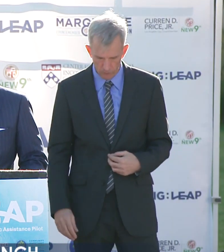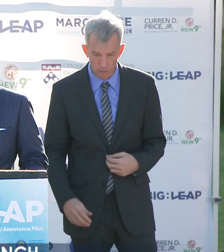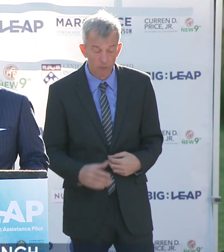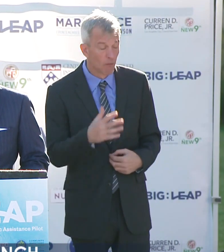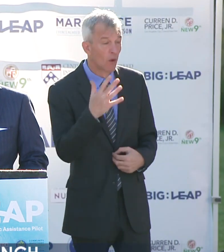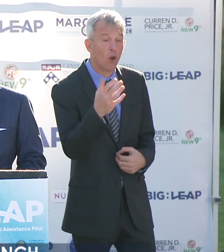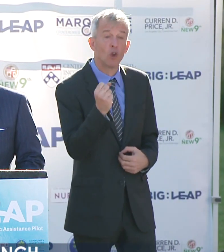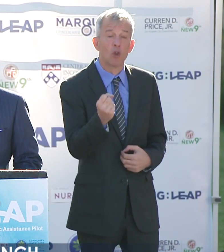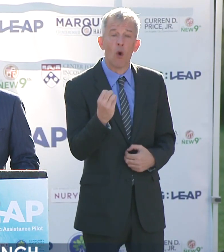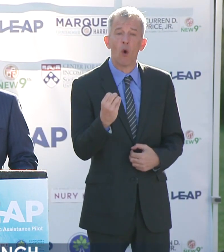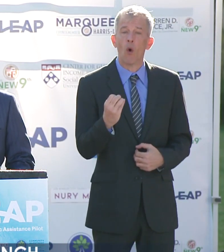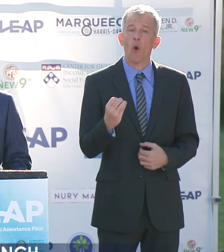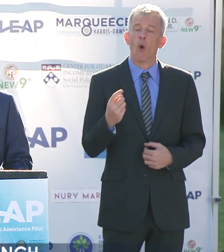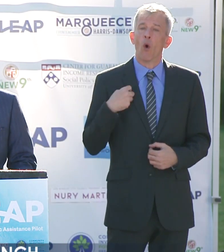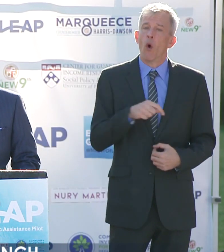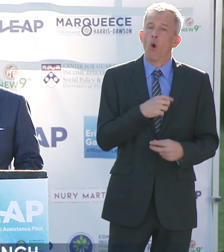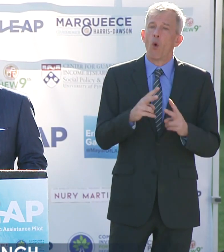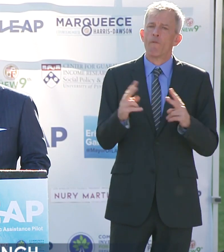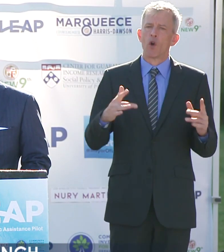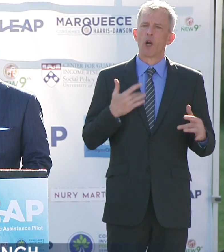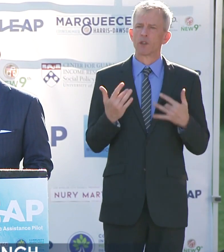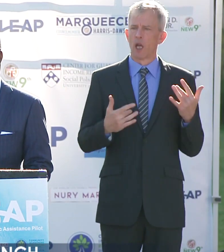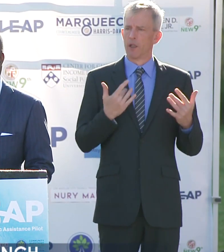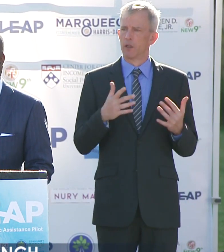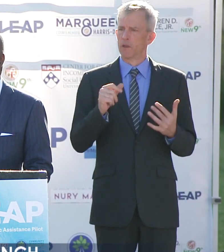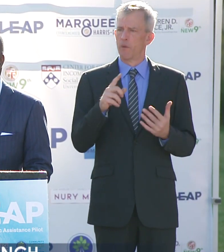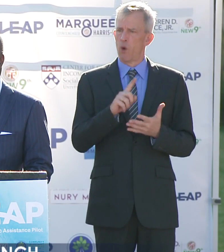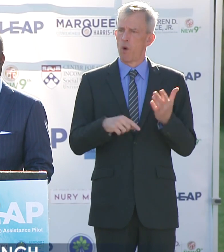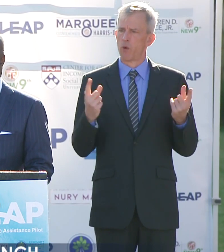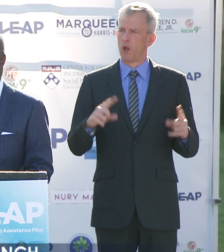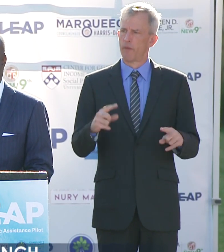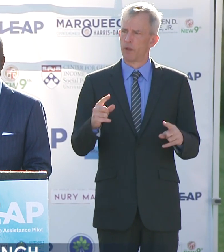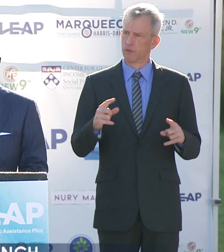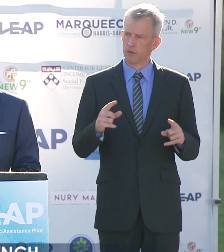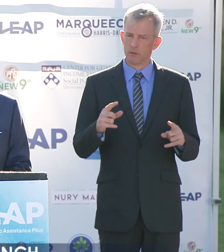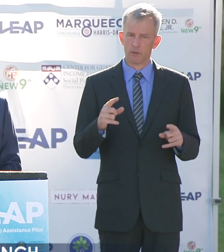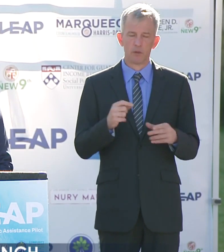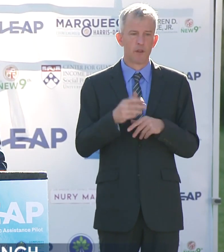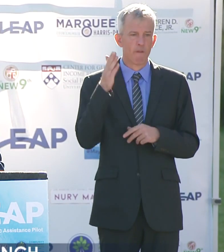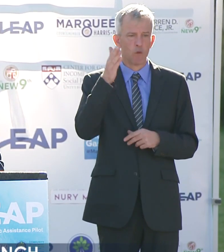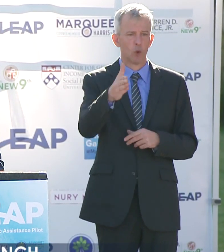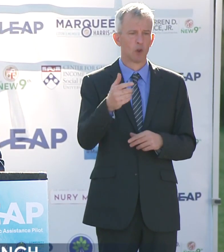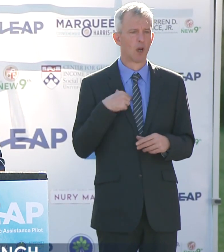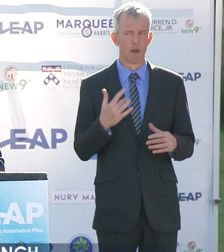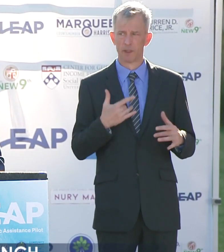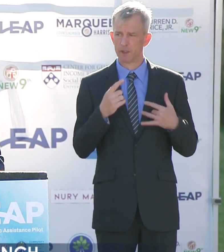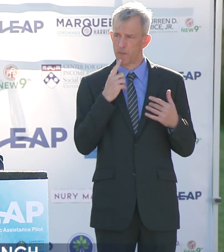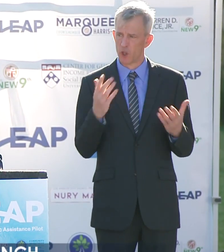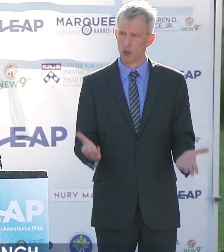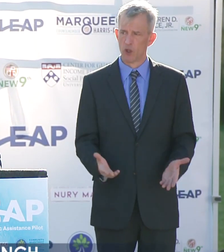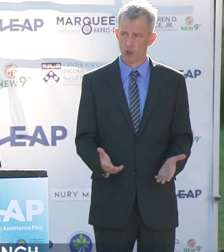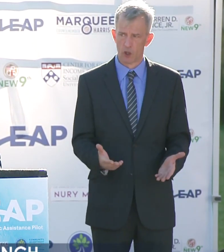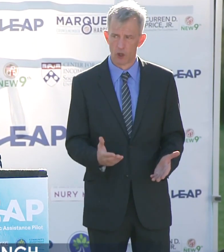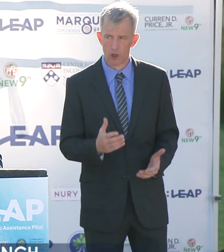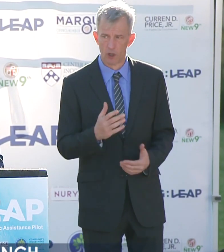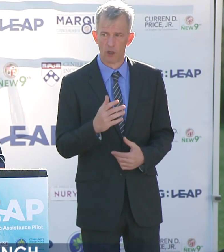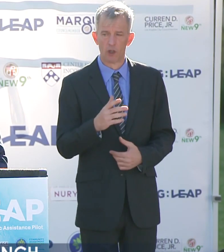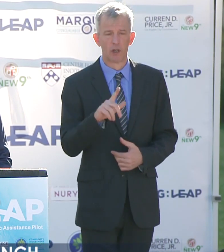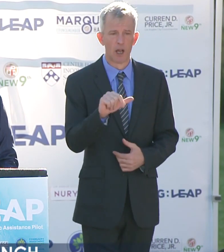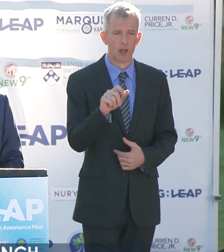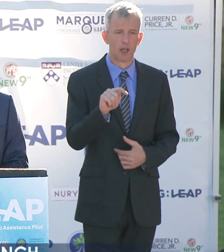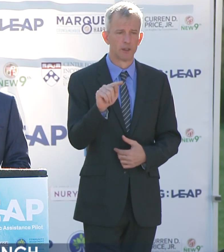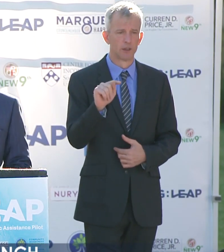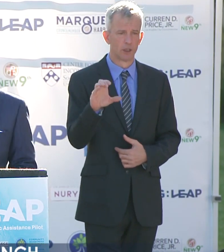And so we're very excited about what will happen going forward. I'm very excited. I'm very excited to be here at Trade Tech,